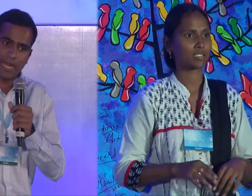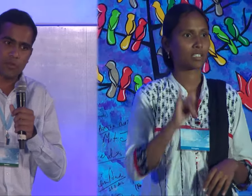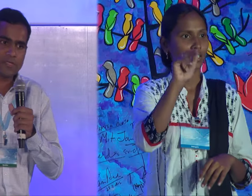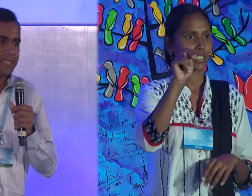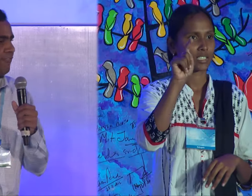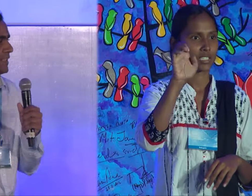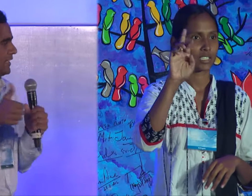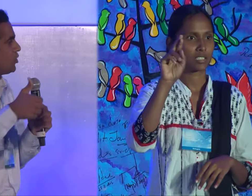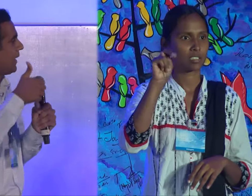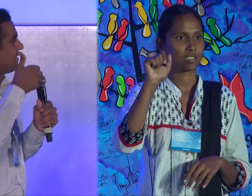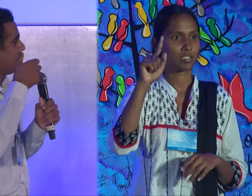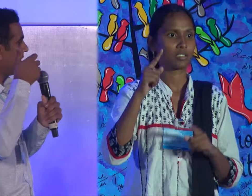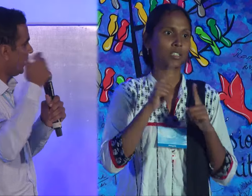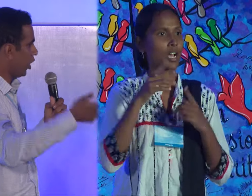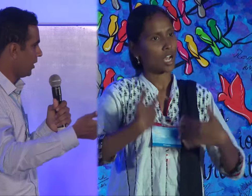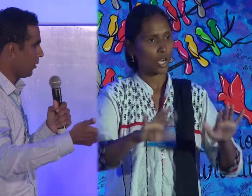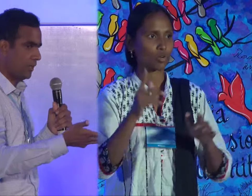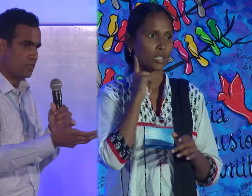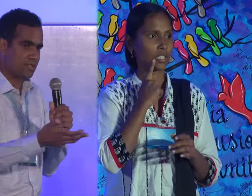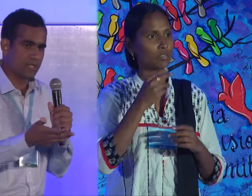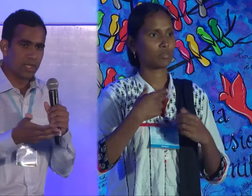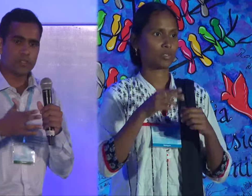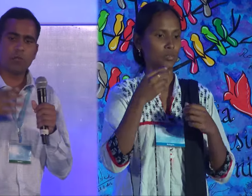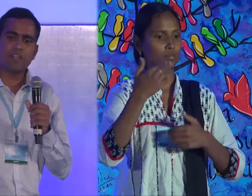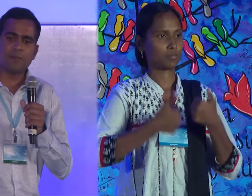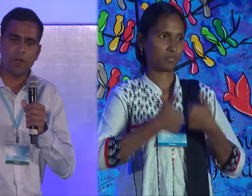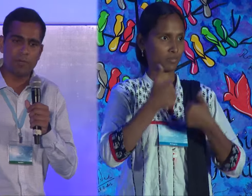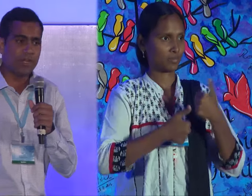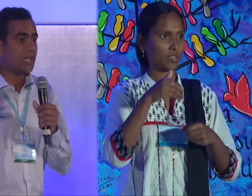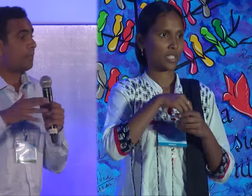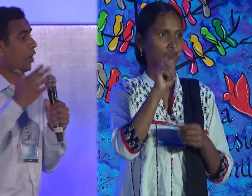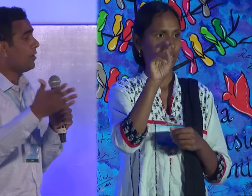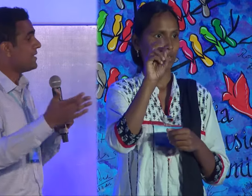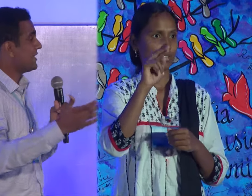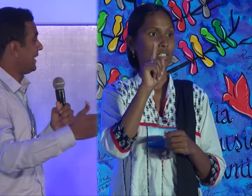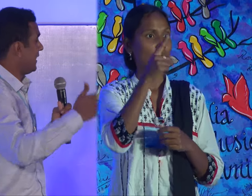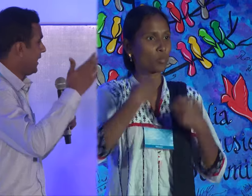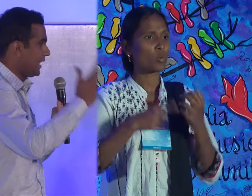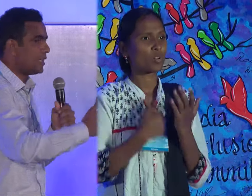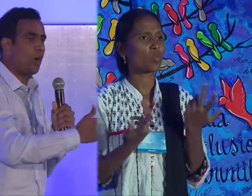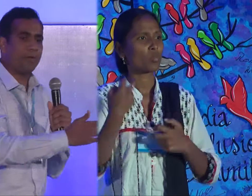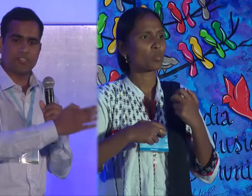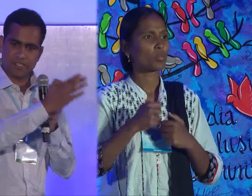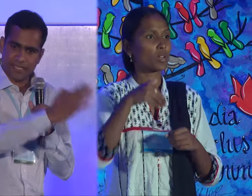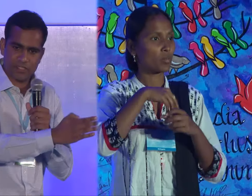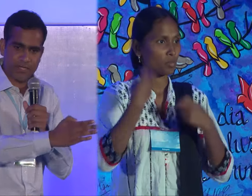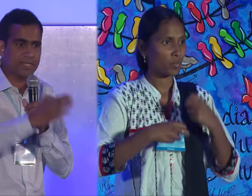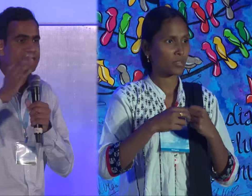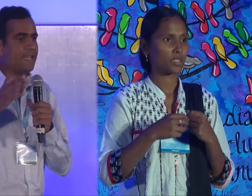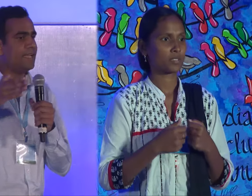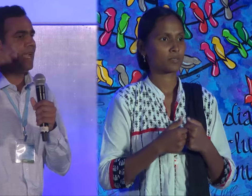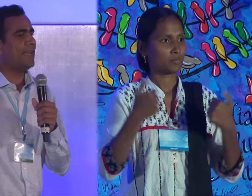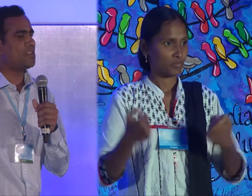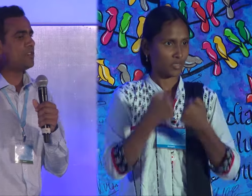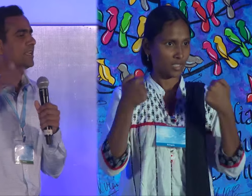body allows deaf athletes to participate in normal competitions. So then what is the problem? The problem is that in the competitions in the